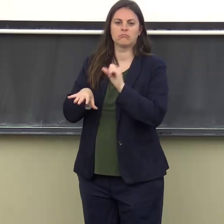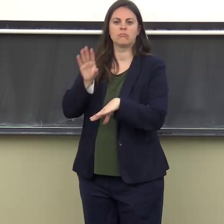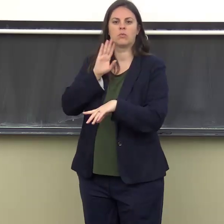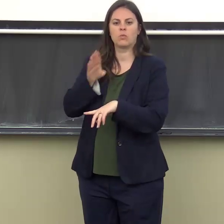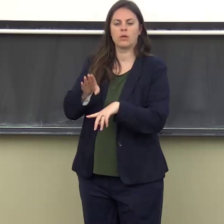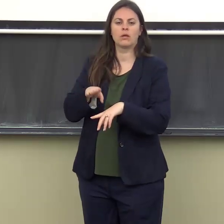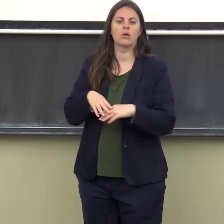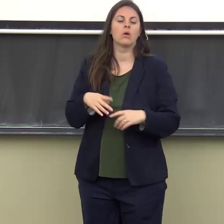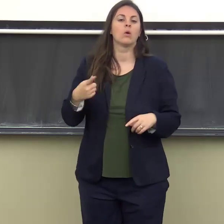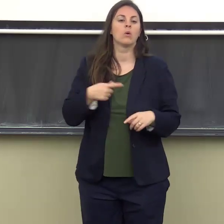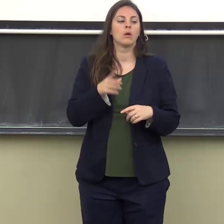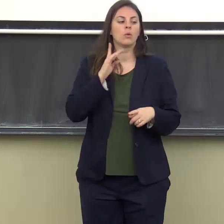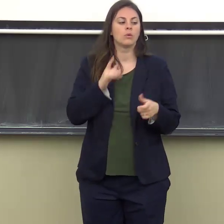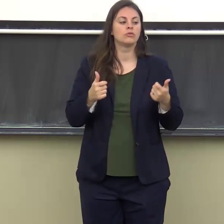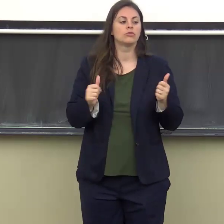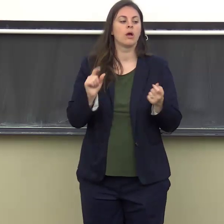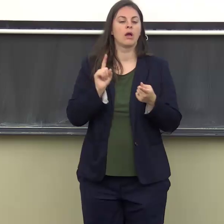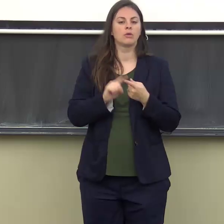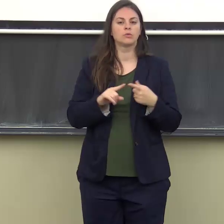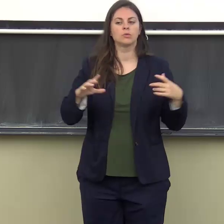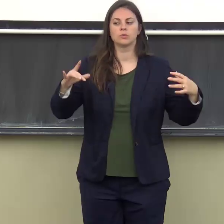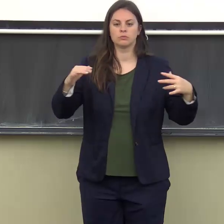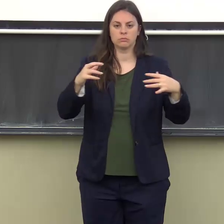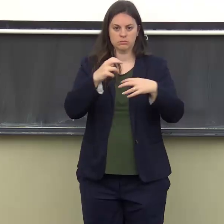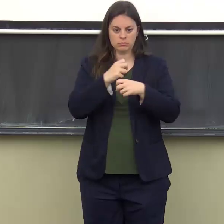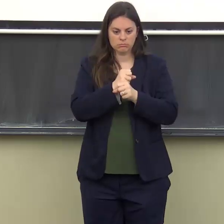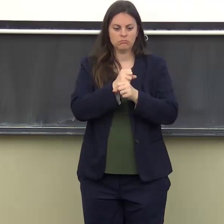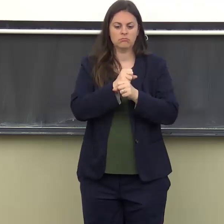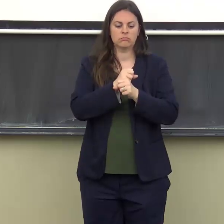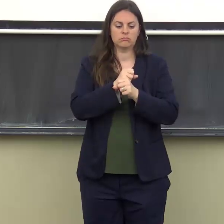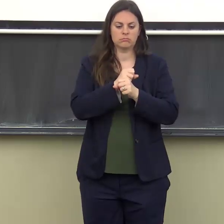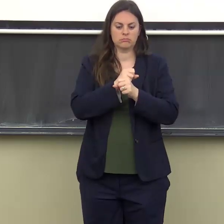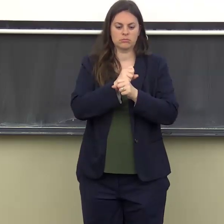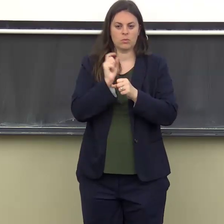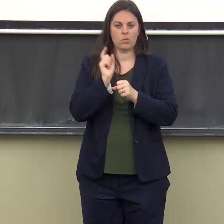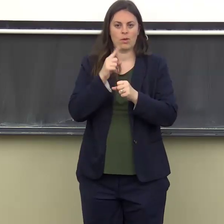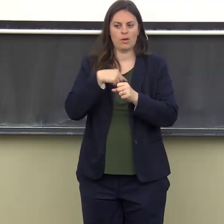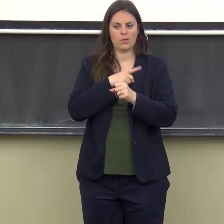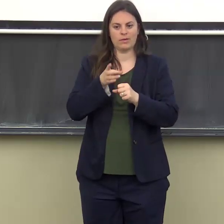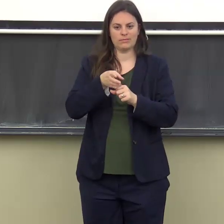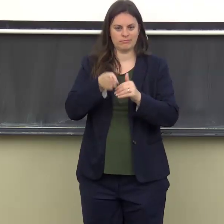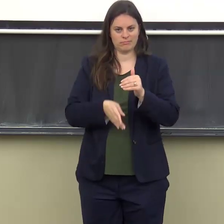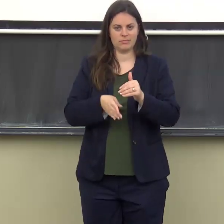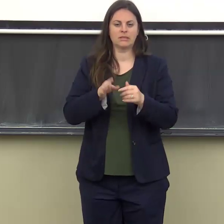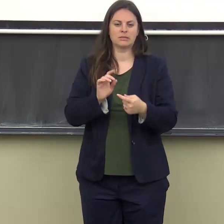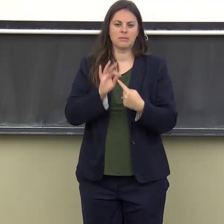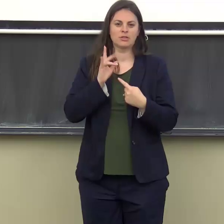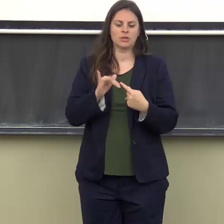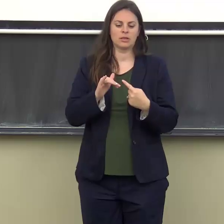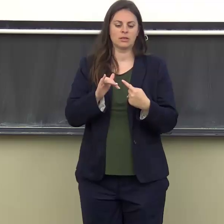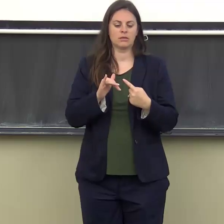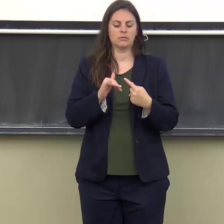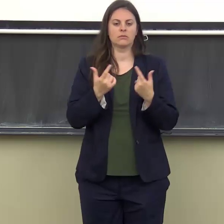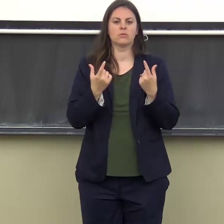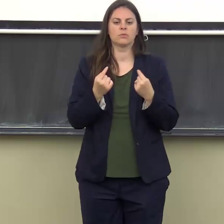What we're going to do is we're going to try to do a synthesis of where we arrived at, especially drawing out the what next. What do we